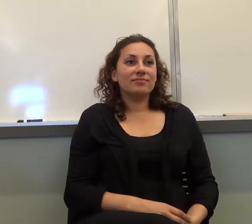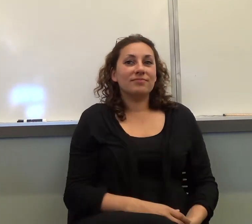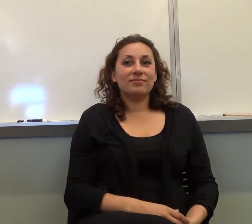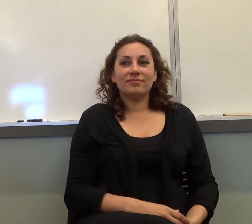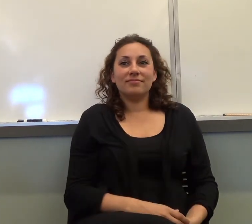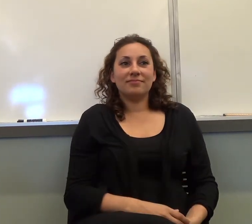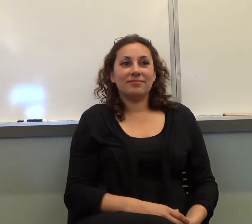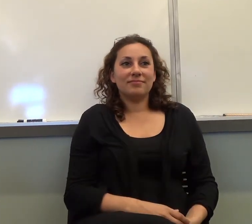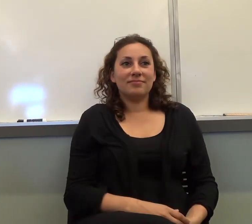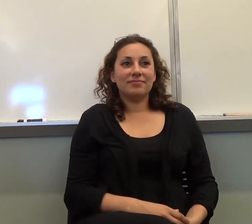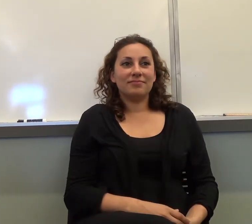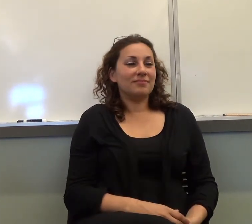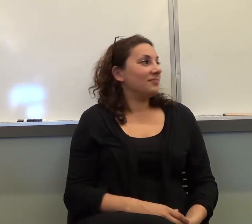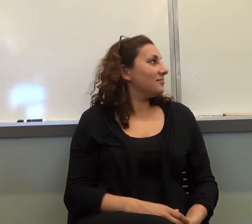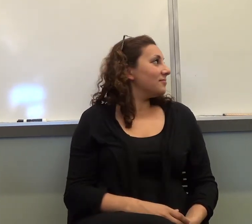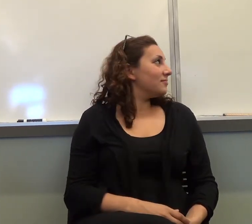Next time, you could put it down and press it up.